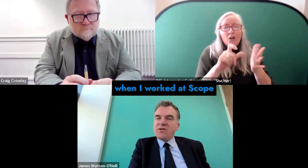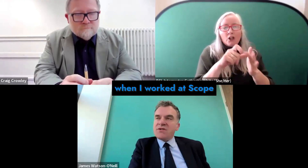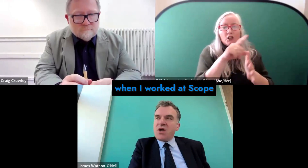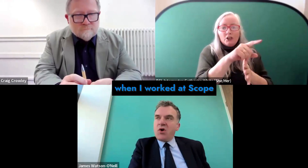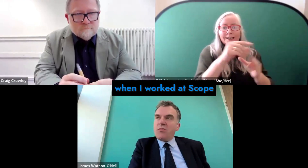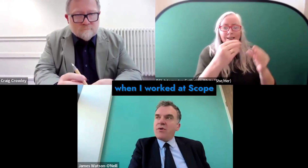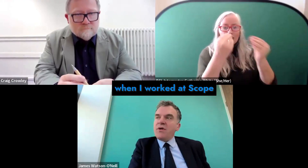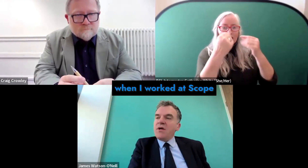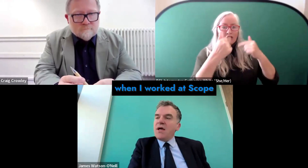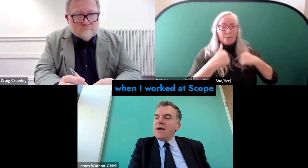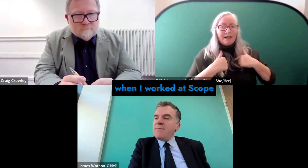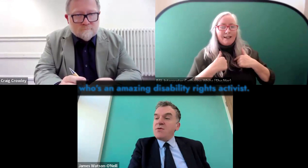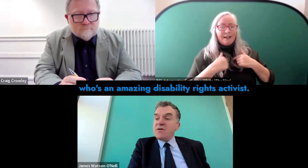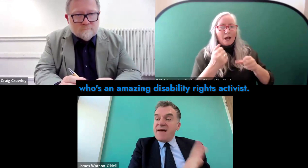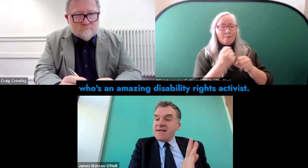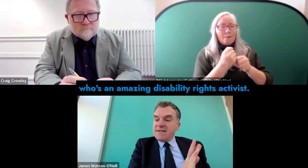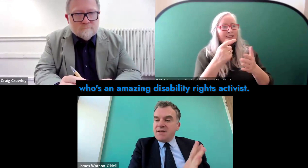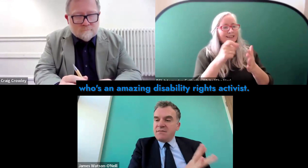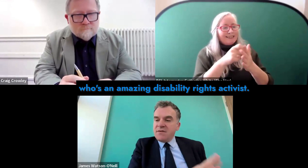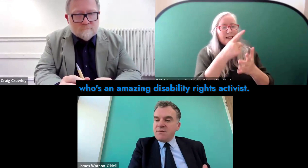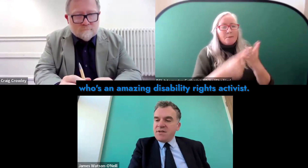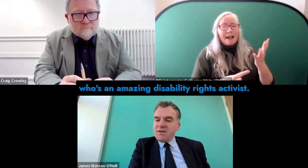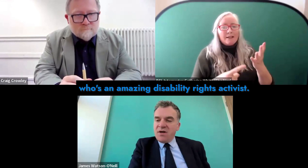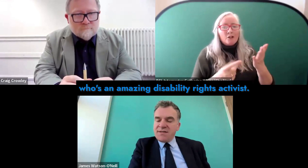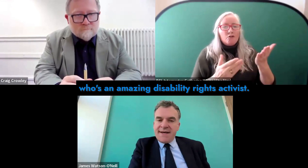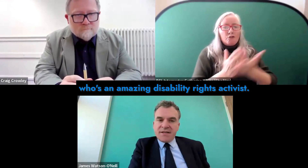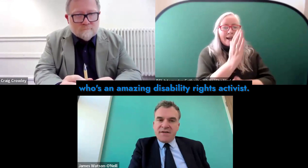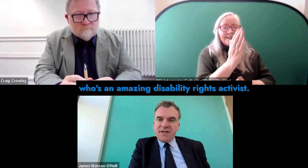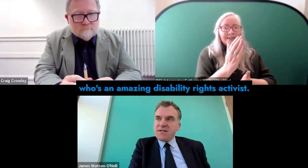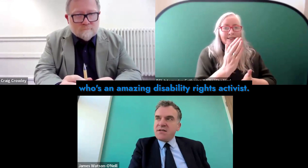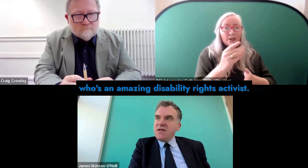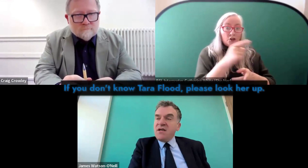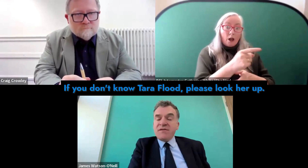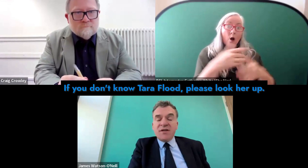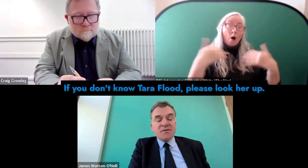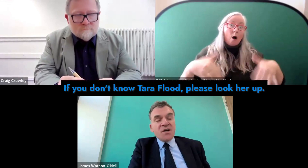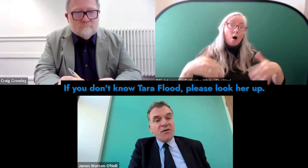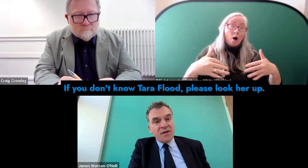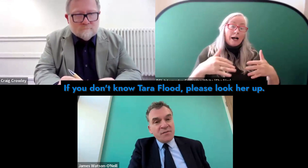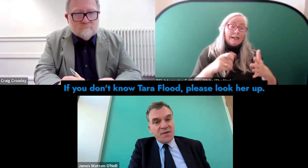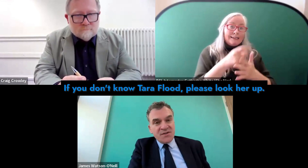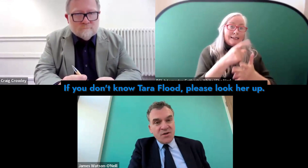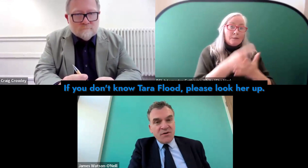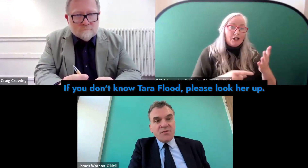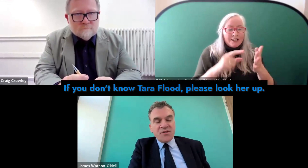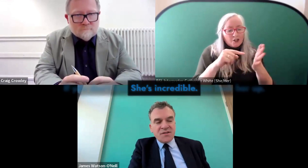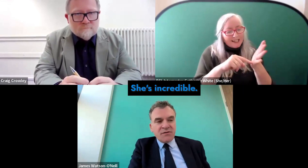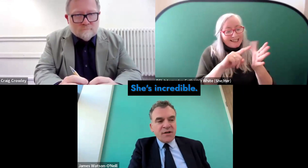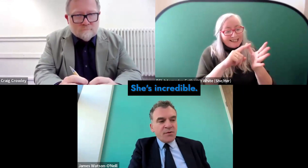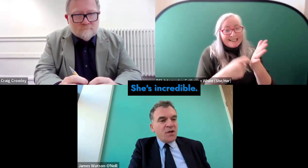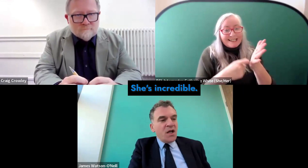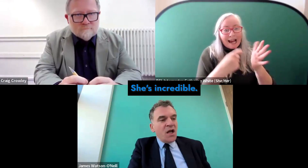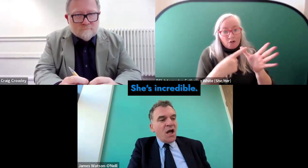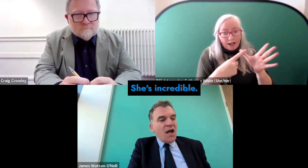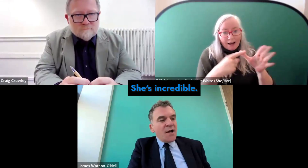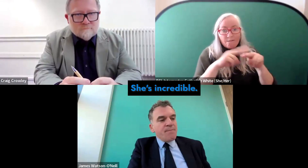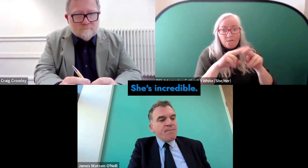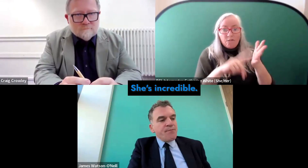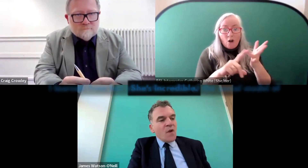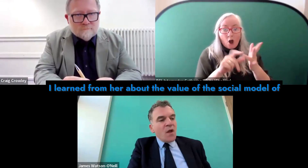rights when I worked at Scope, who's an amazing disability rights activist. If you don't know Tara Flood, please look her up. She's incredible.